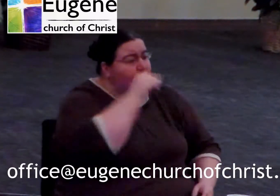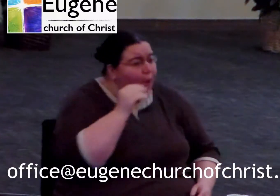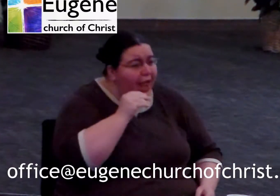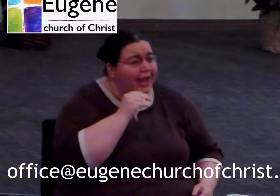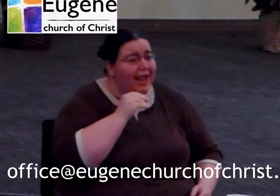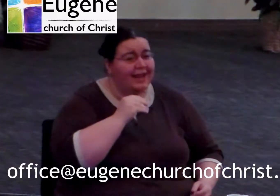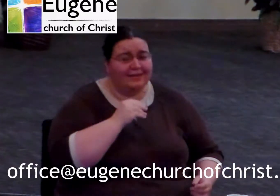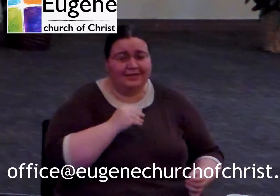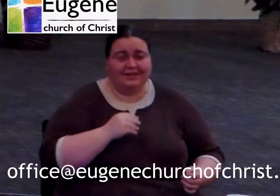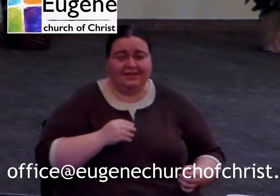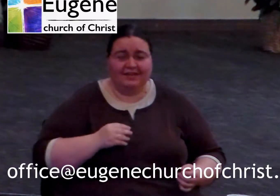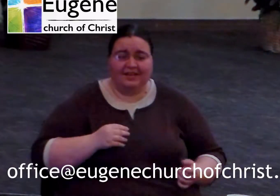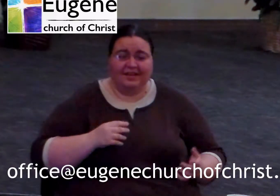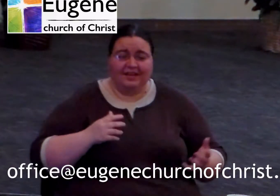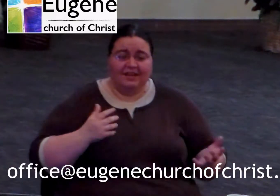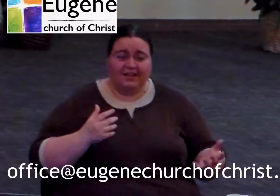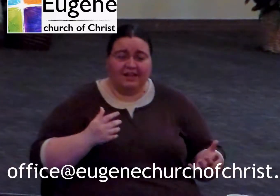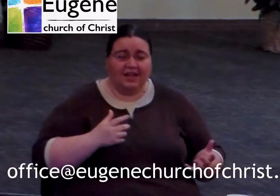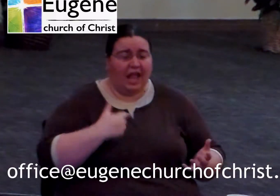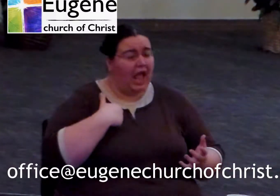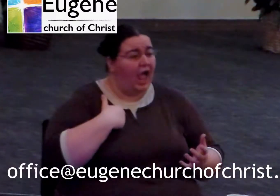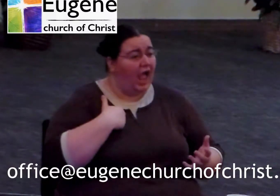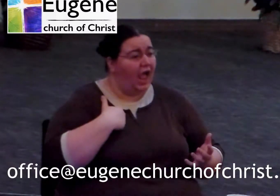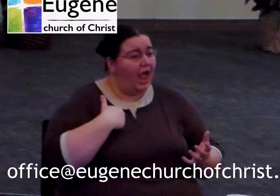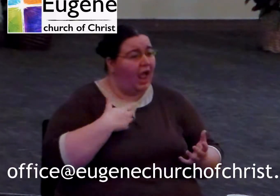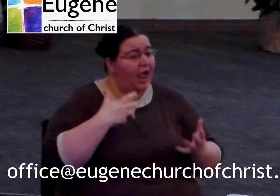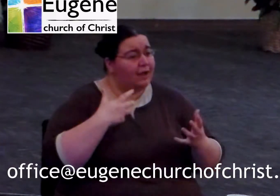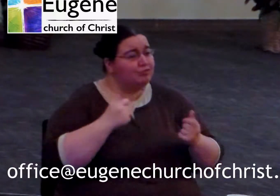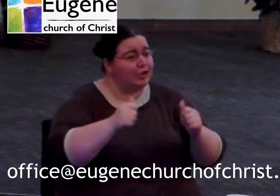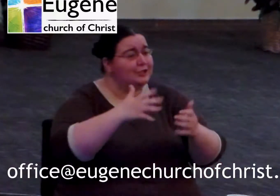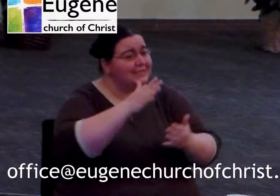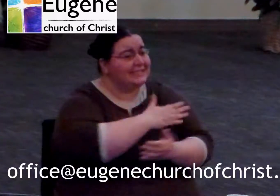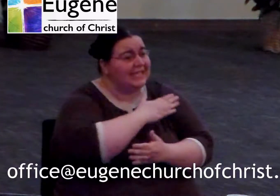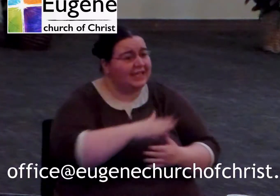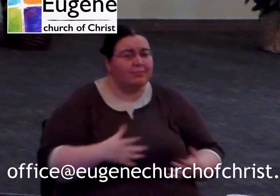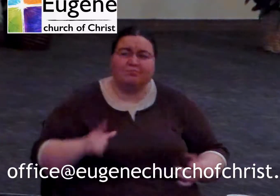quiet. Okay, Anna, sing. Everybody's quiet.